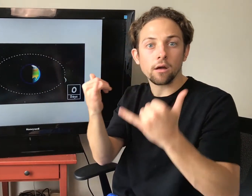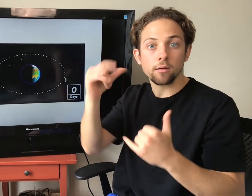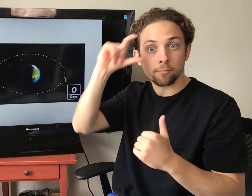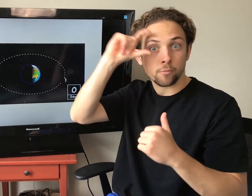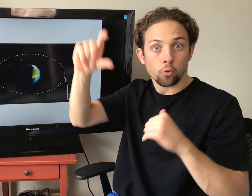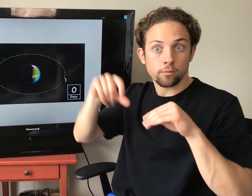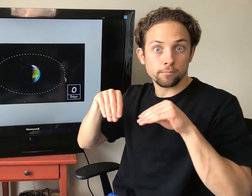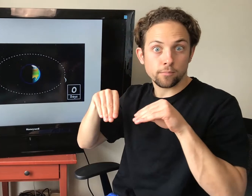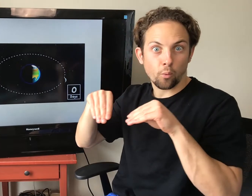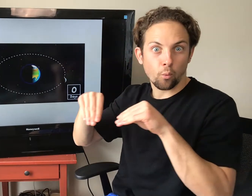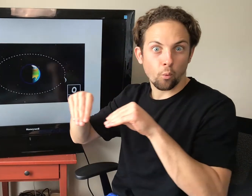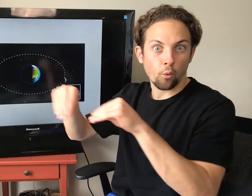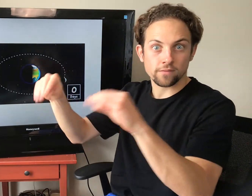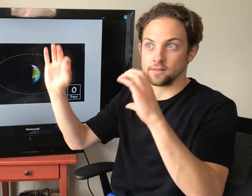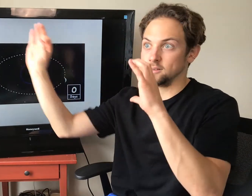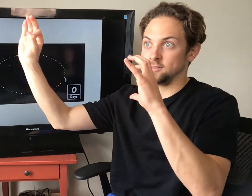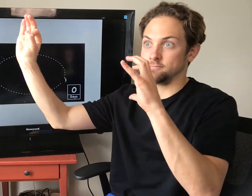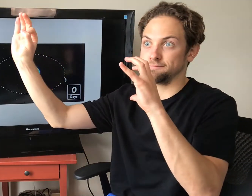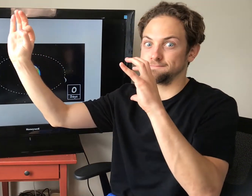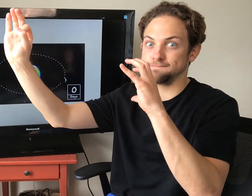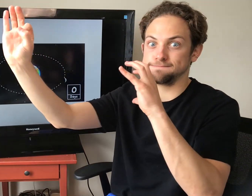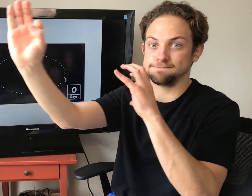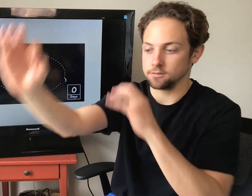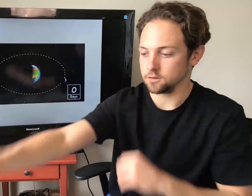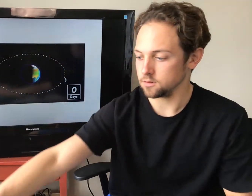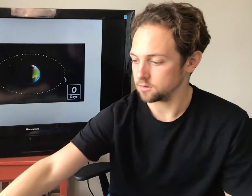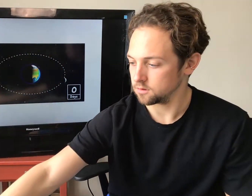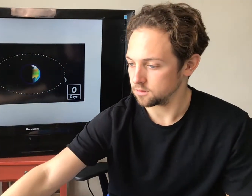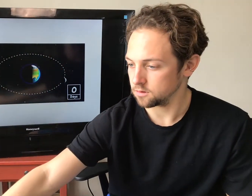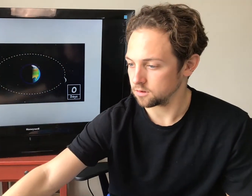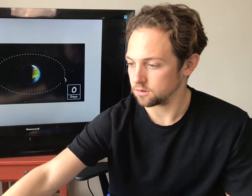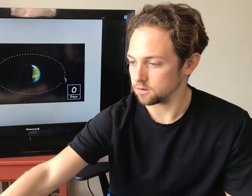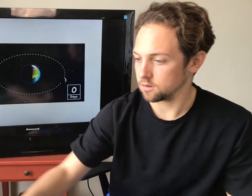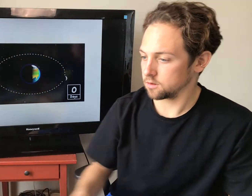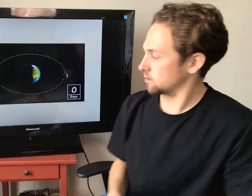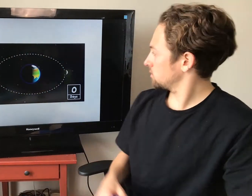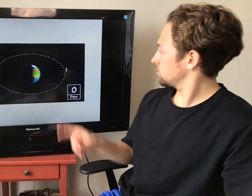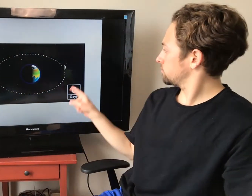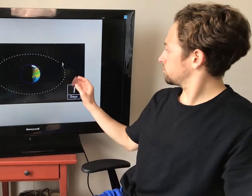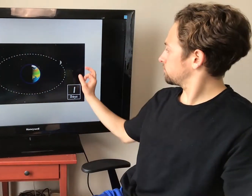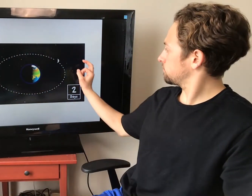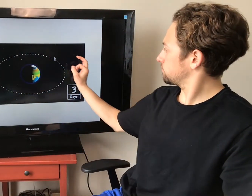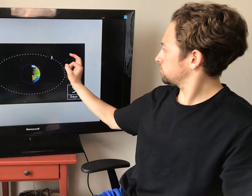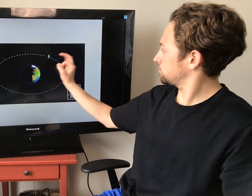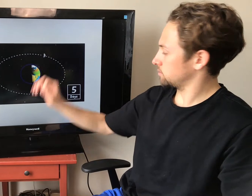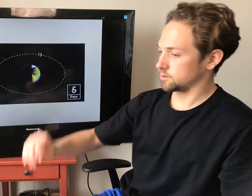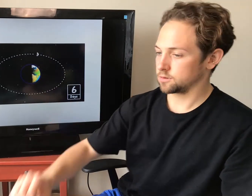and as it moves around the Earth, the sun shines on the moon in a different way.